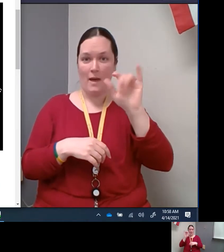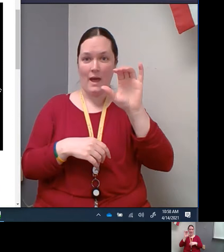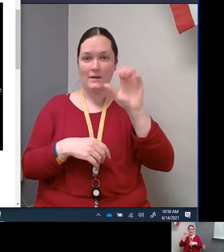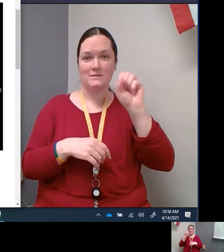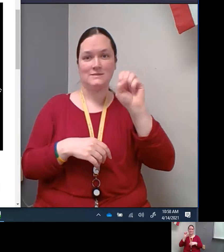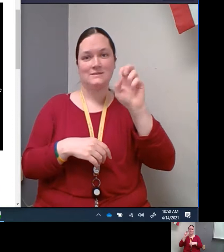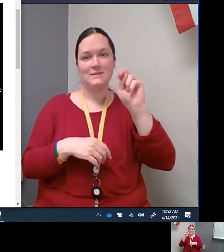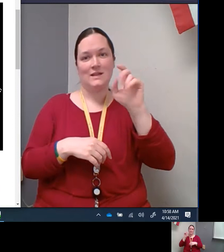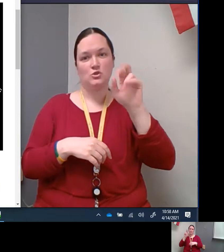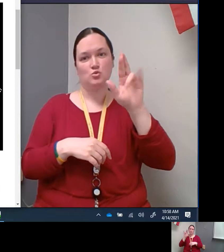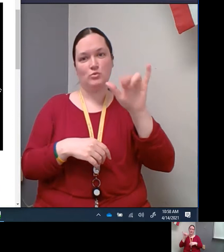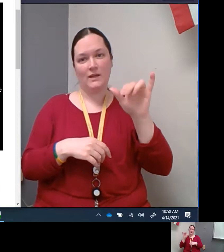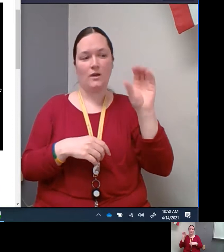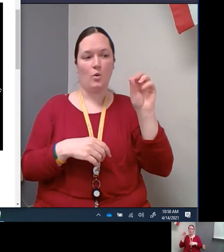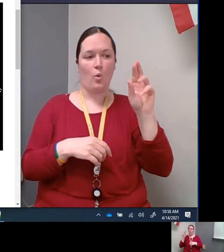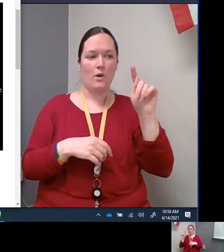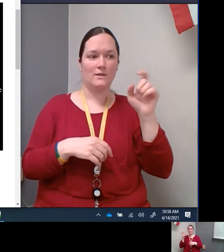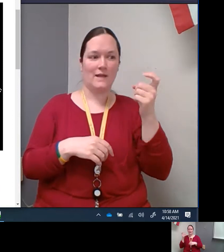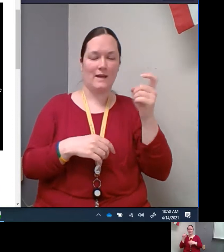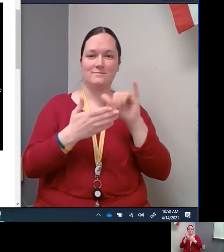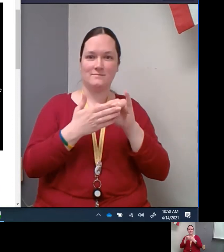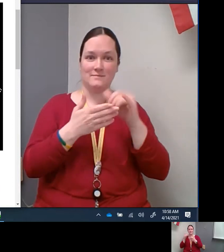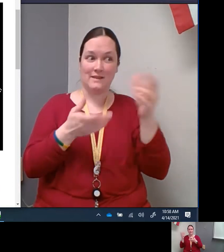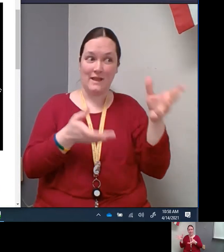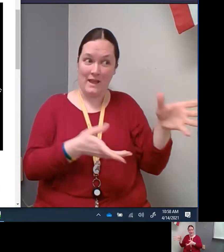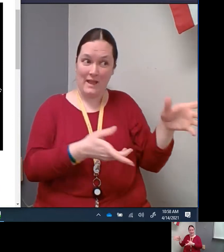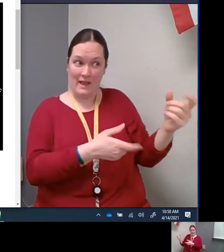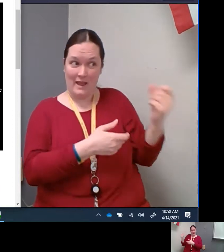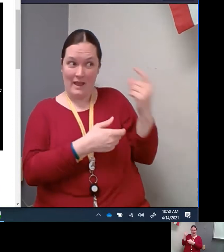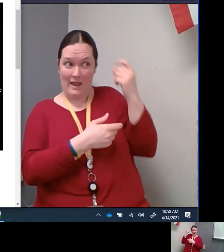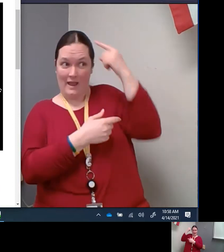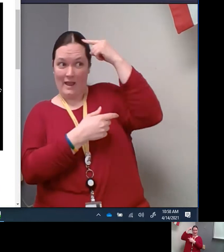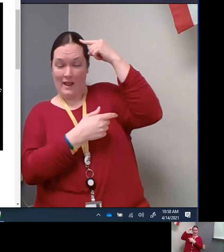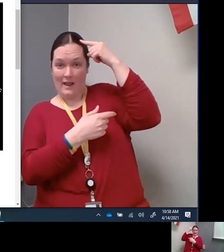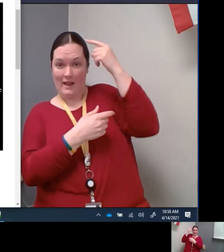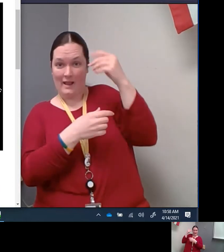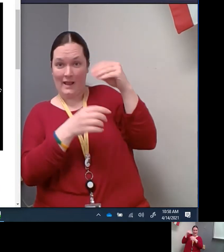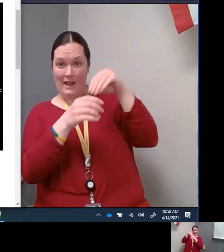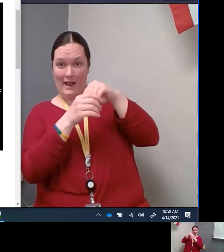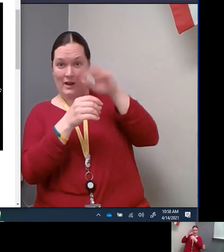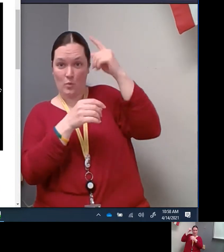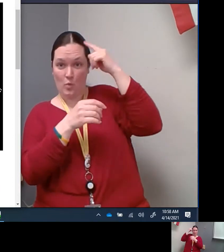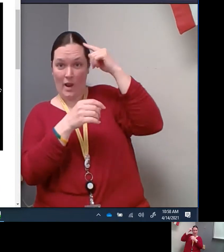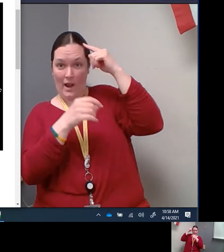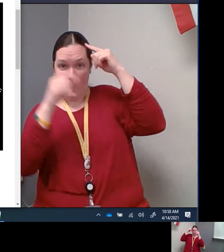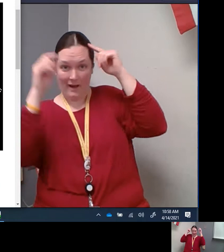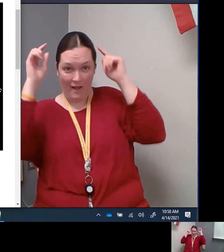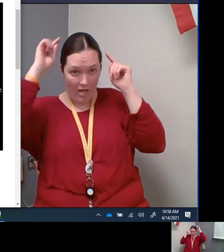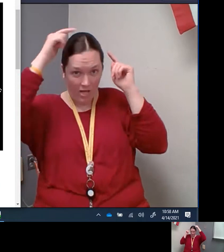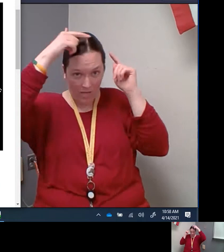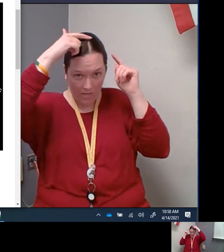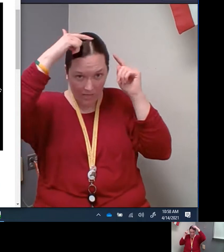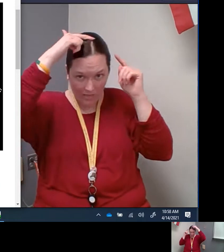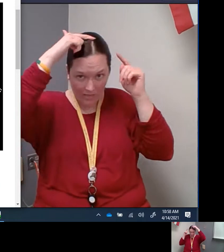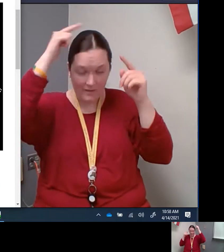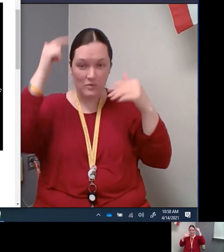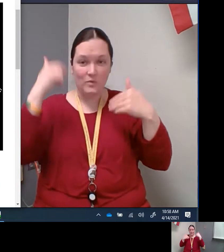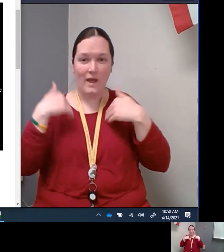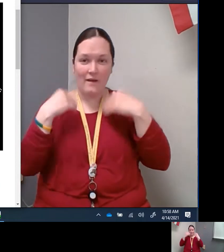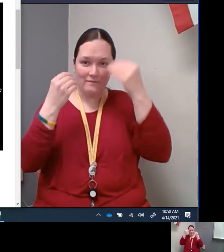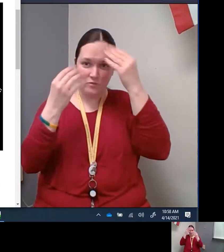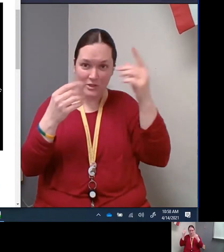where sensory information is coming into the brain. And then on the other side of the lobe, we have what's called the motor cortex. And so going way back to that worm, we